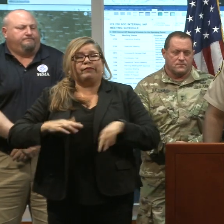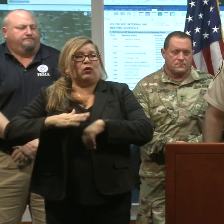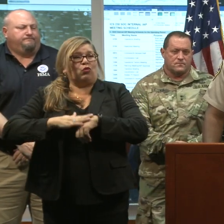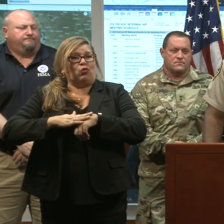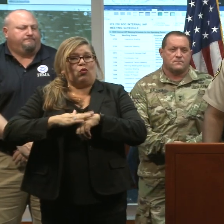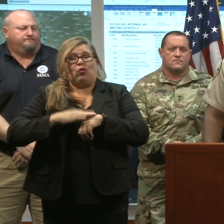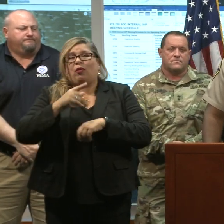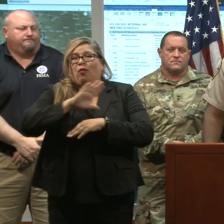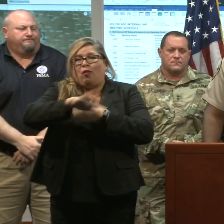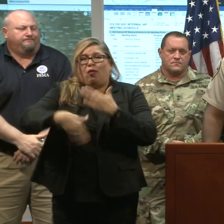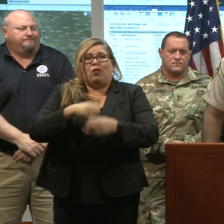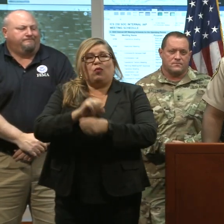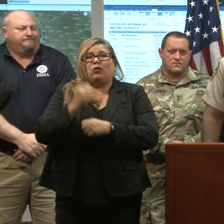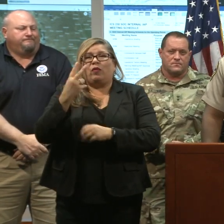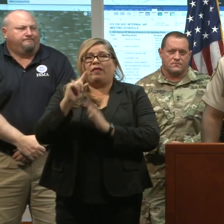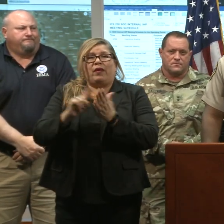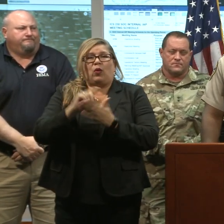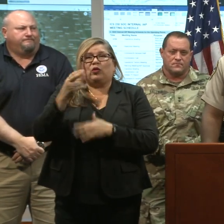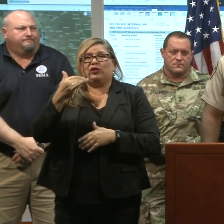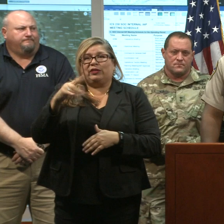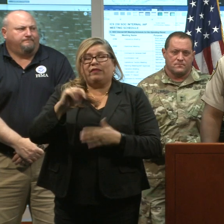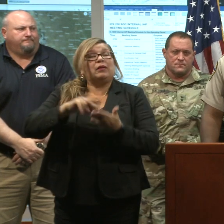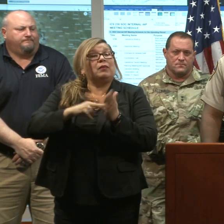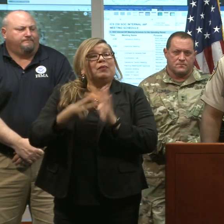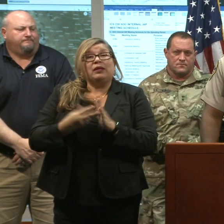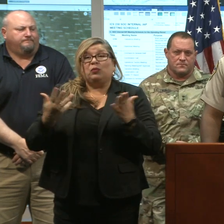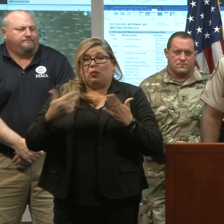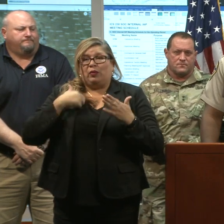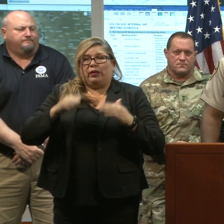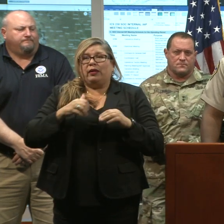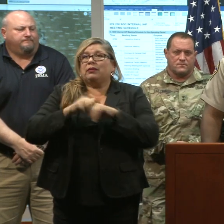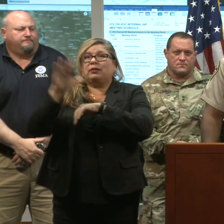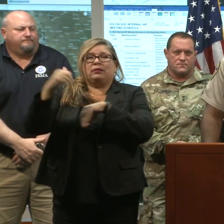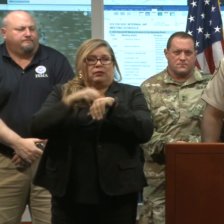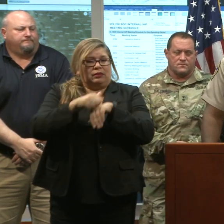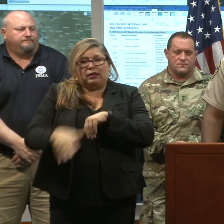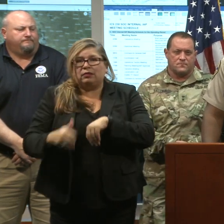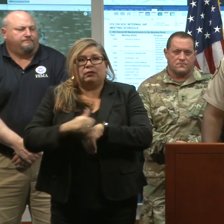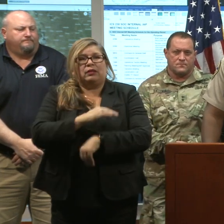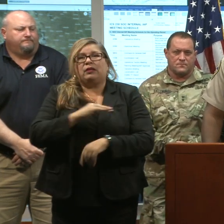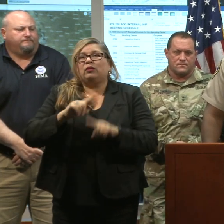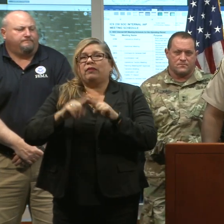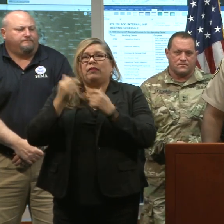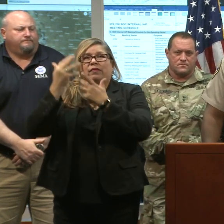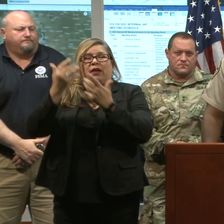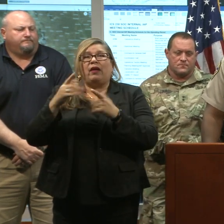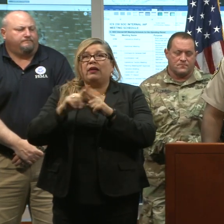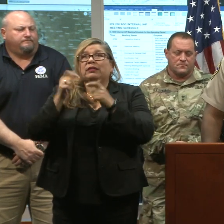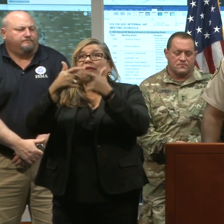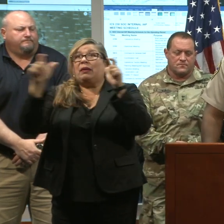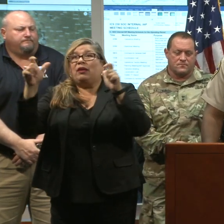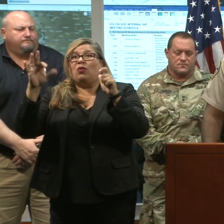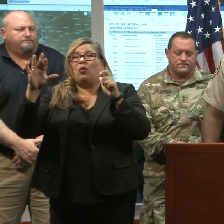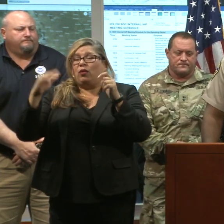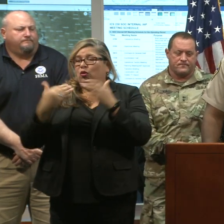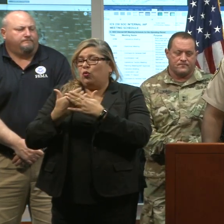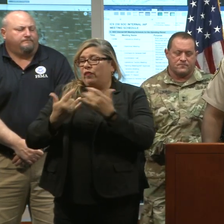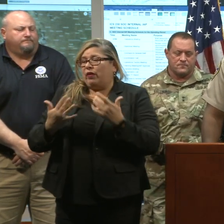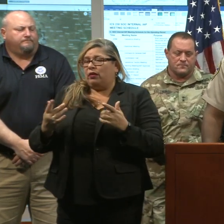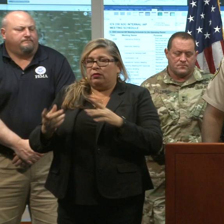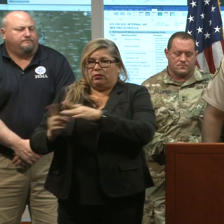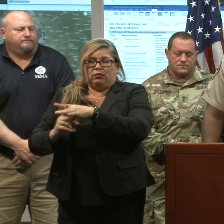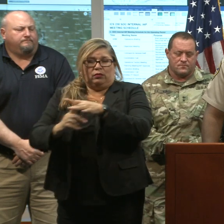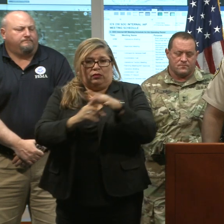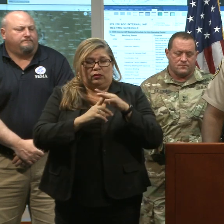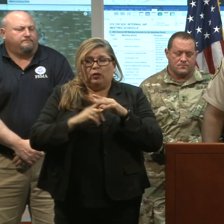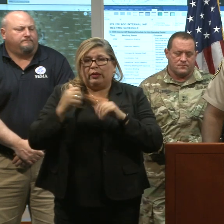on 12-hour shifts. So we have the ability to move them around to different fires as they expand or as new fires come up in order